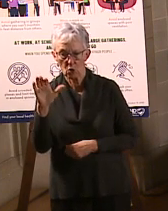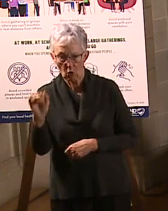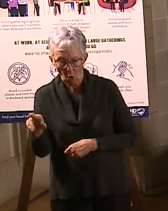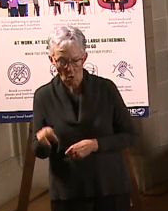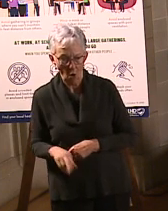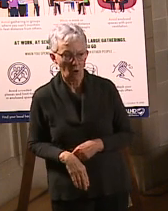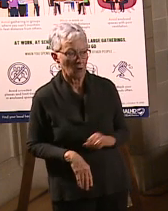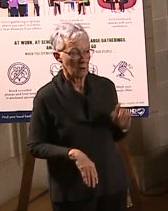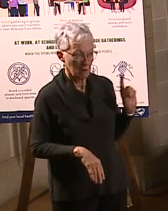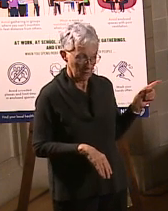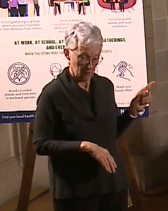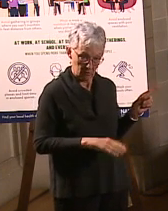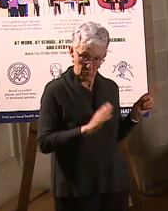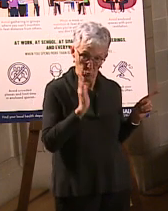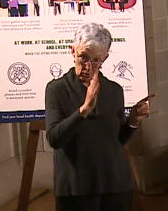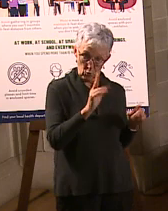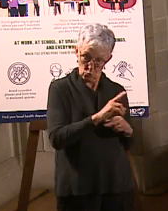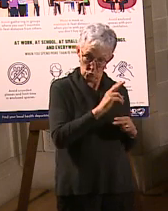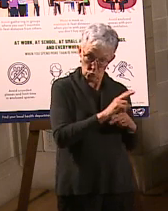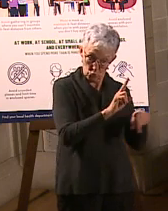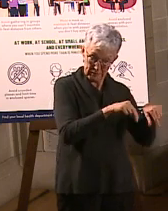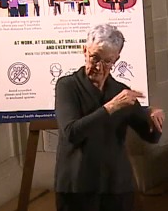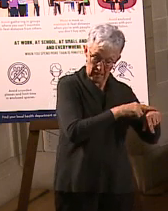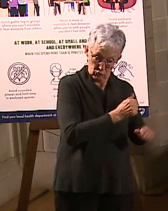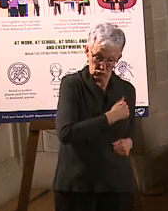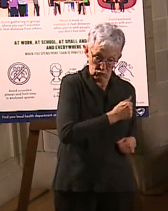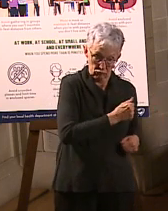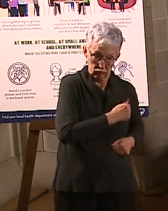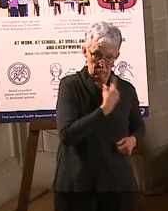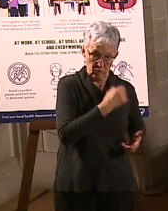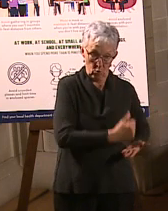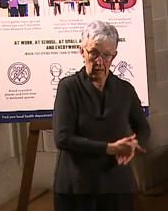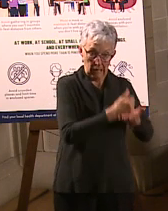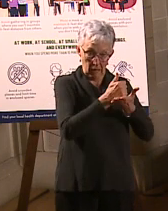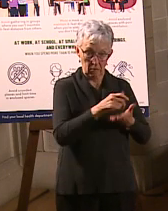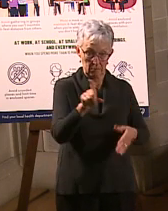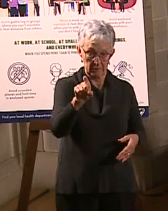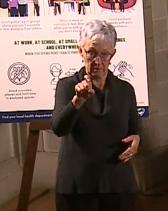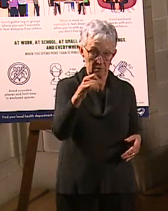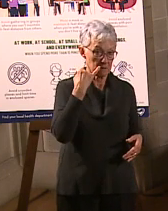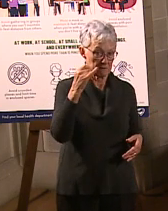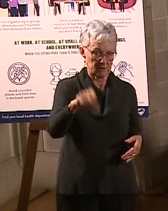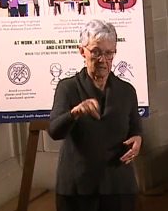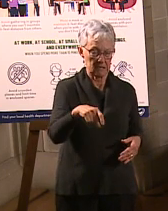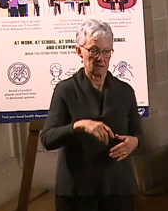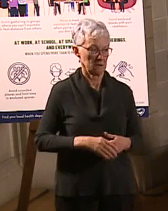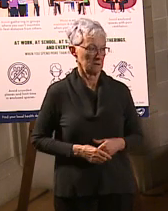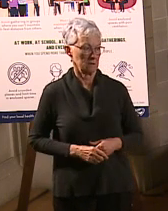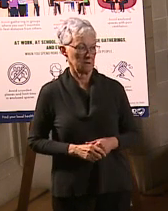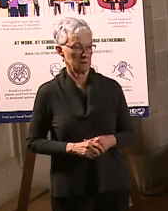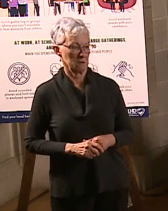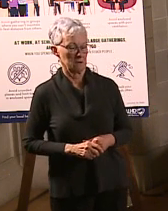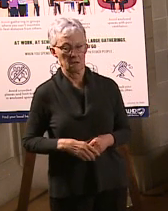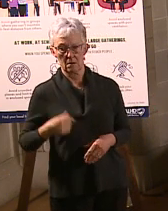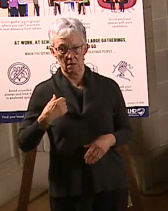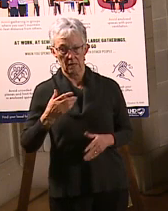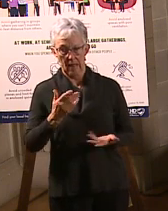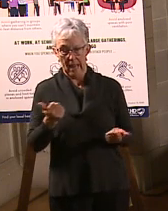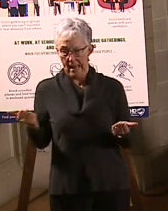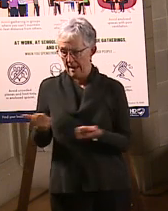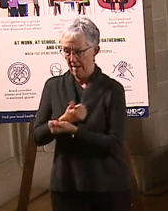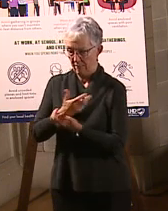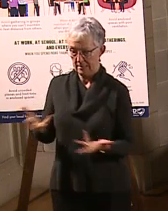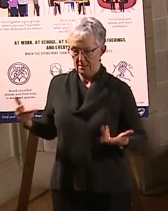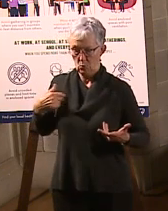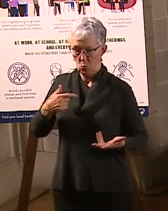event that we have to close certain roadways and commit rescues? Certainly, all resources will be brought to